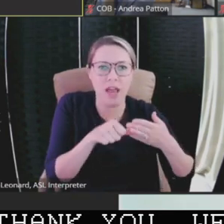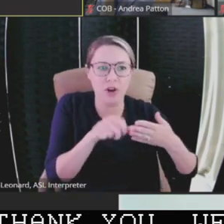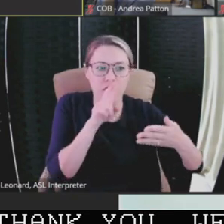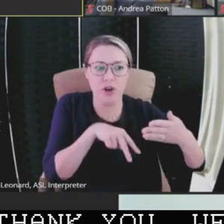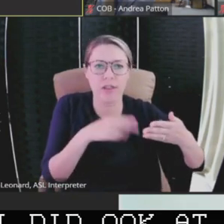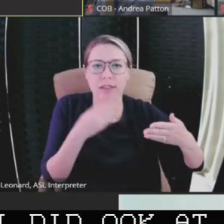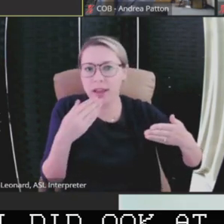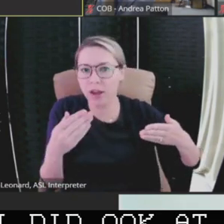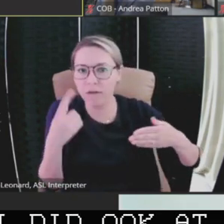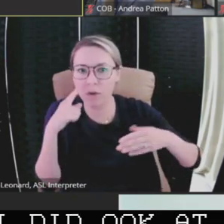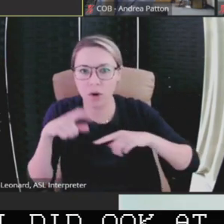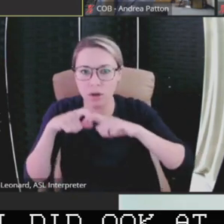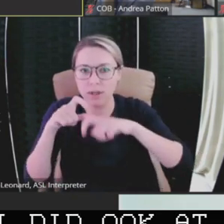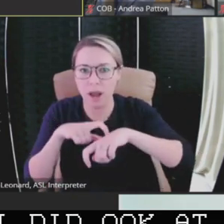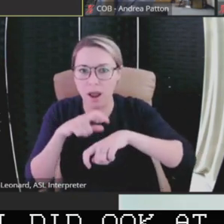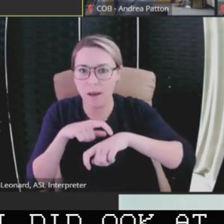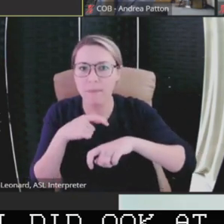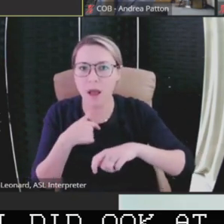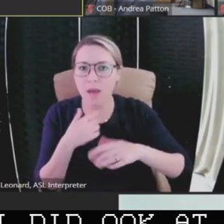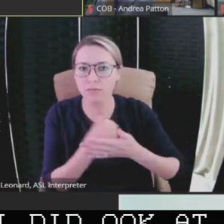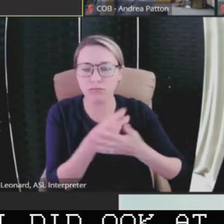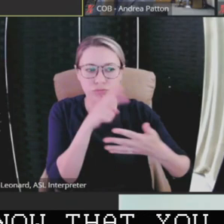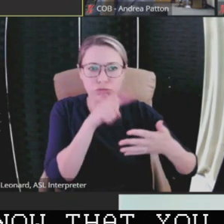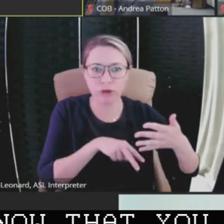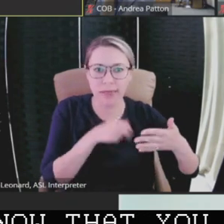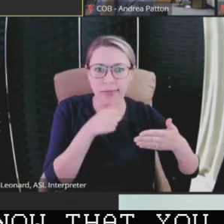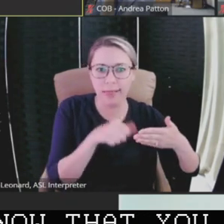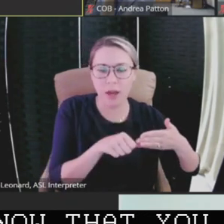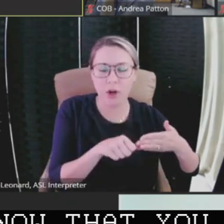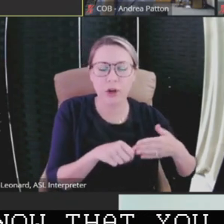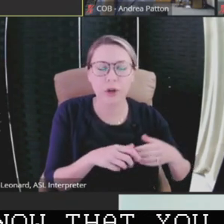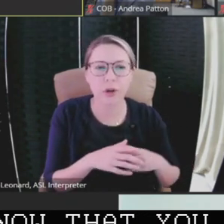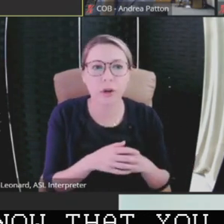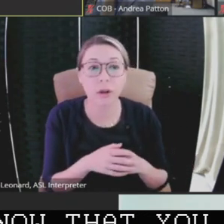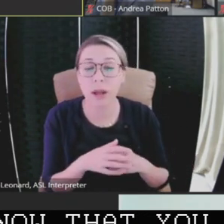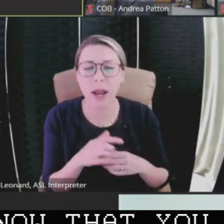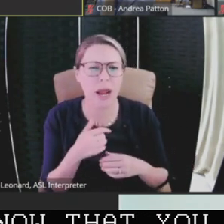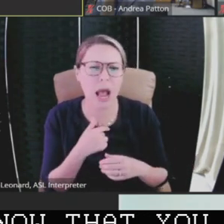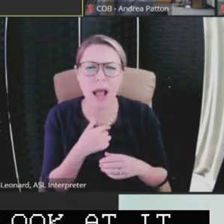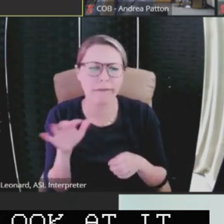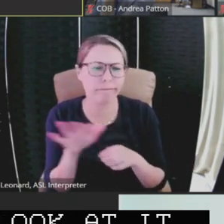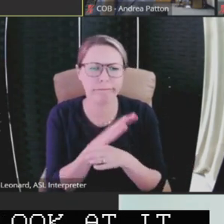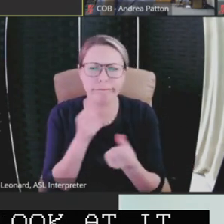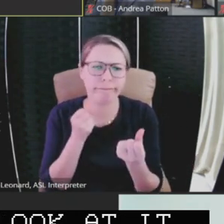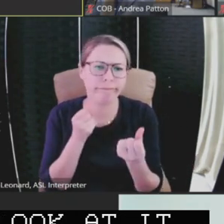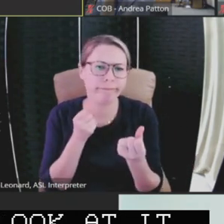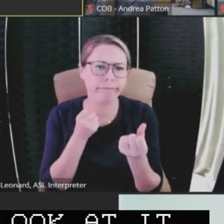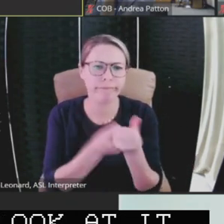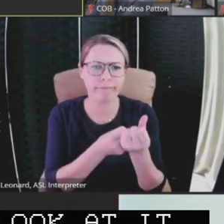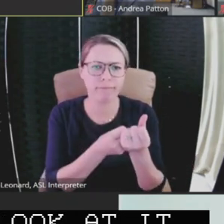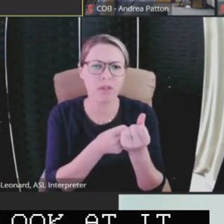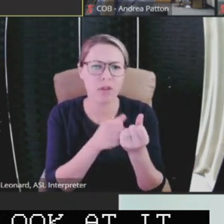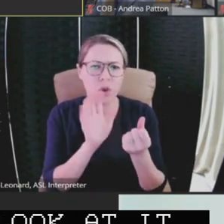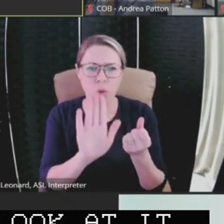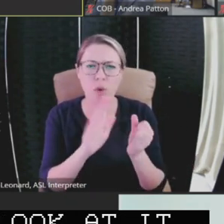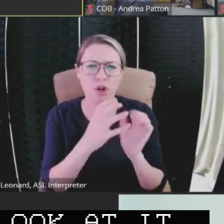to look at it, and I you know, wholeheartedly support this